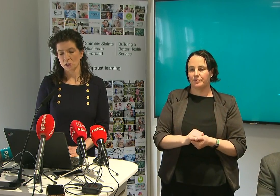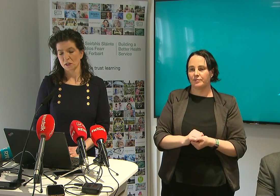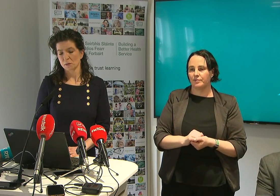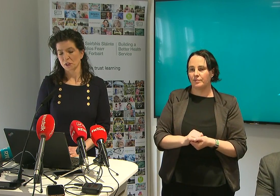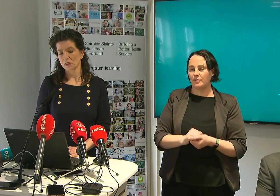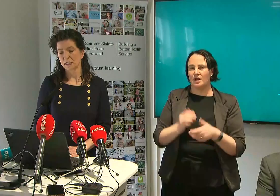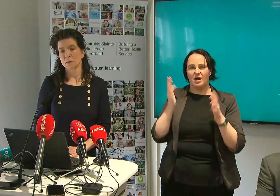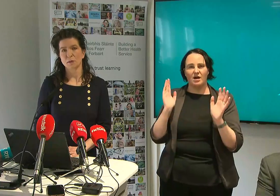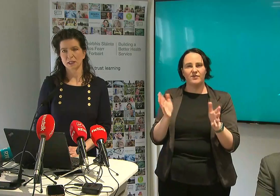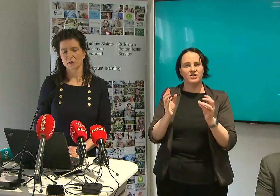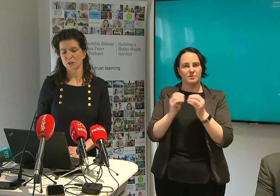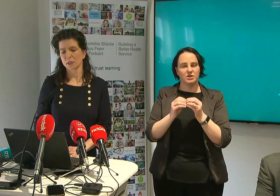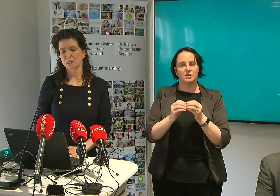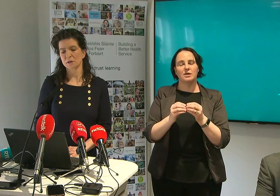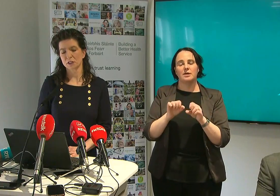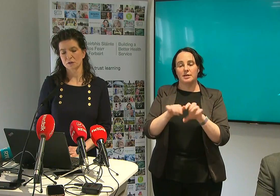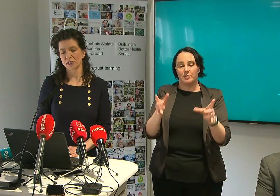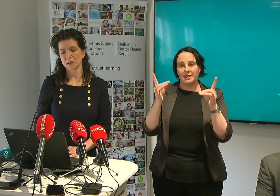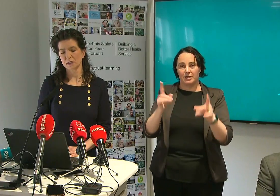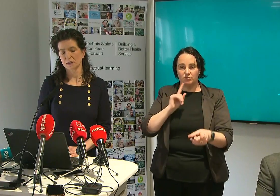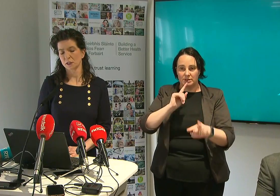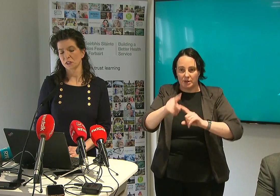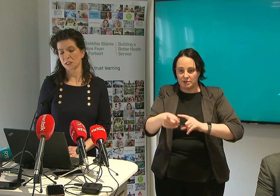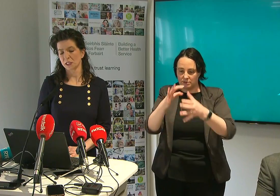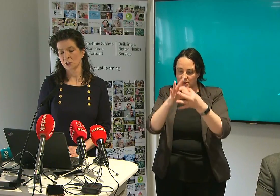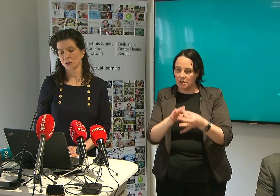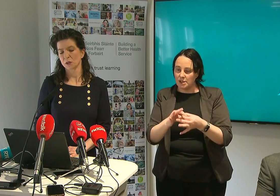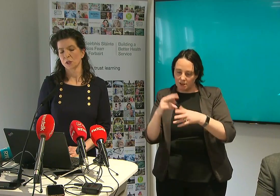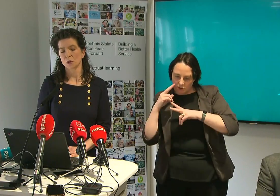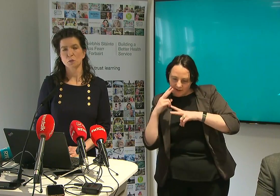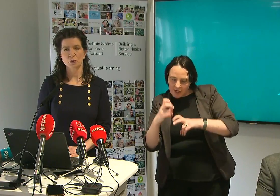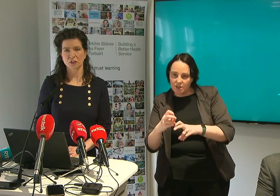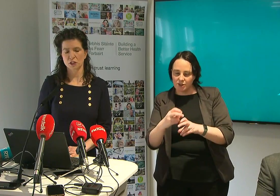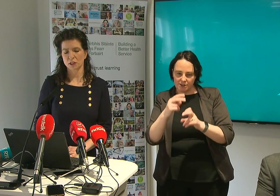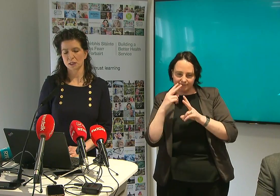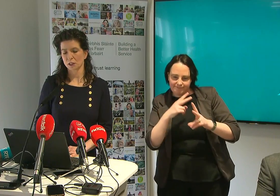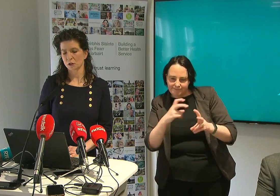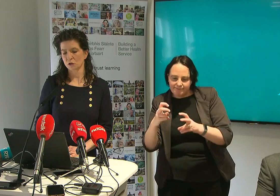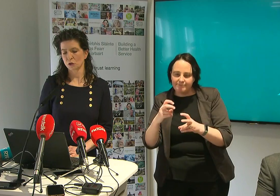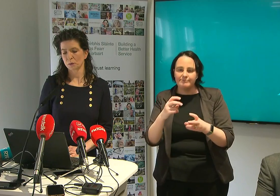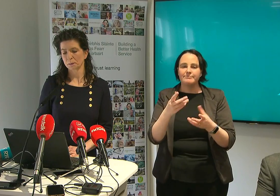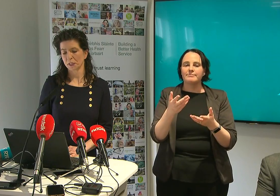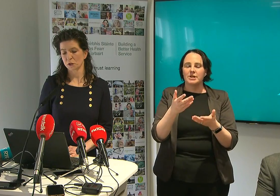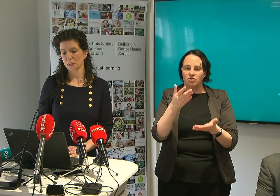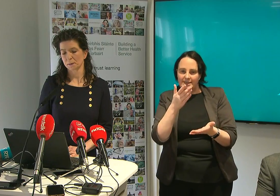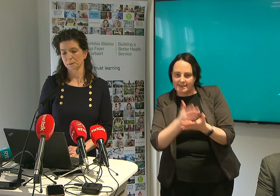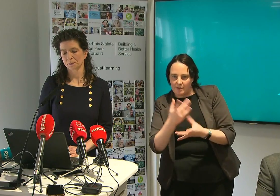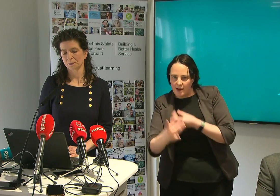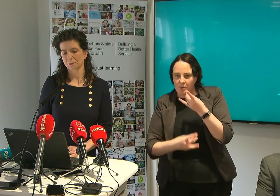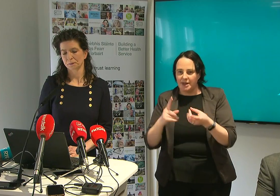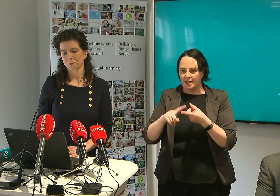I've mentioned this previously, the public health response around surveillance, investigation, prevention, and control